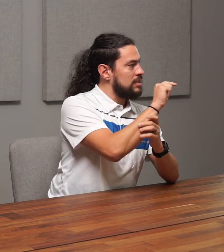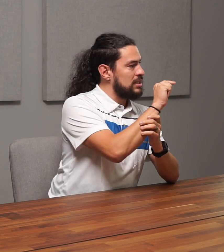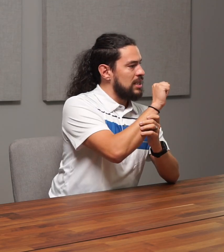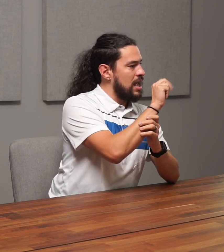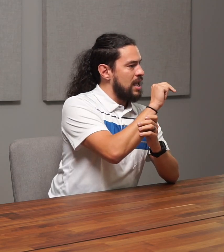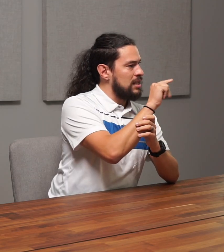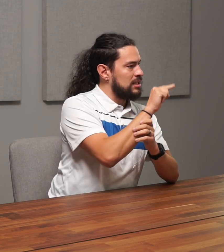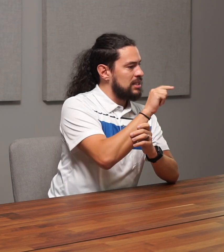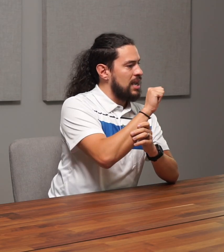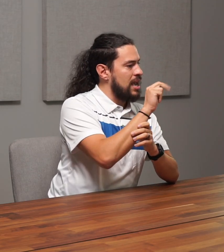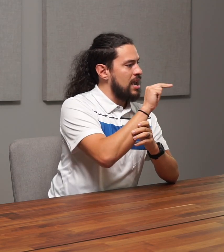zanza